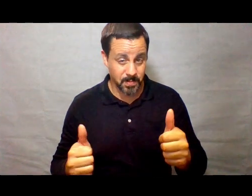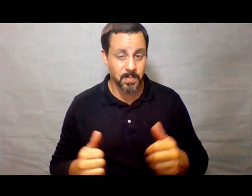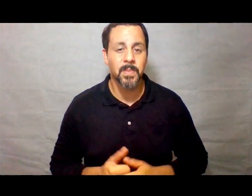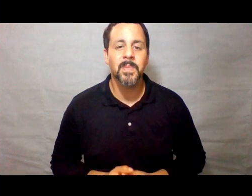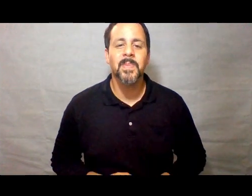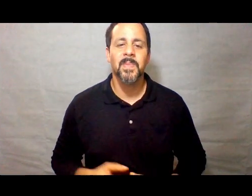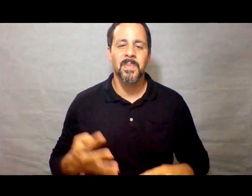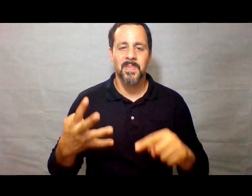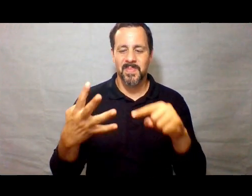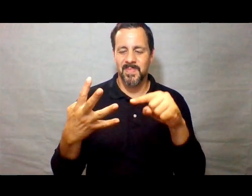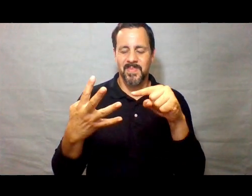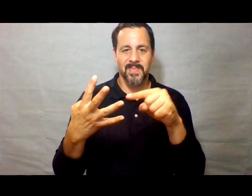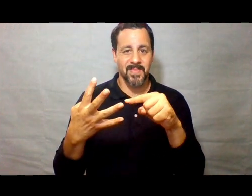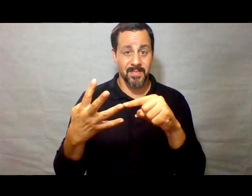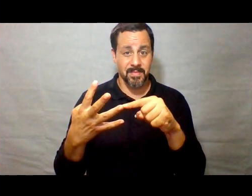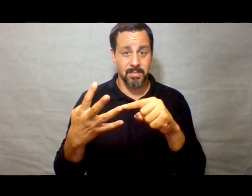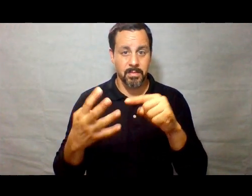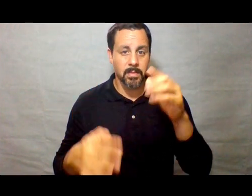Okay?